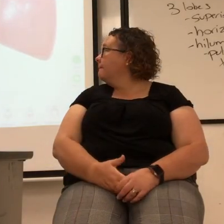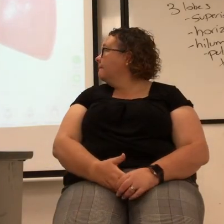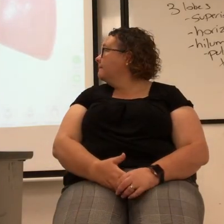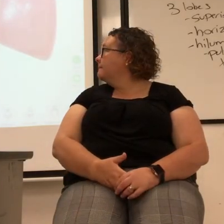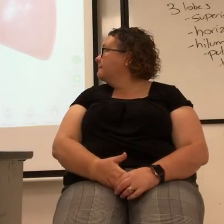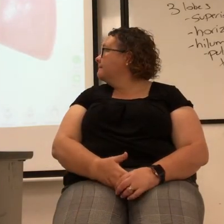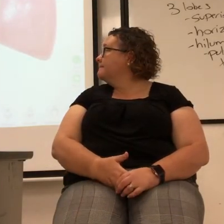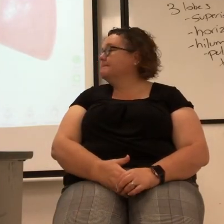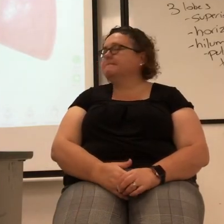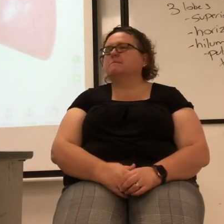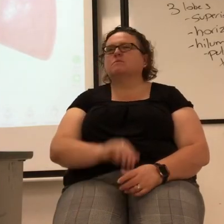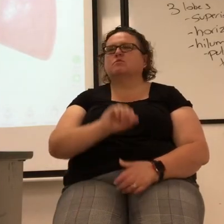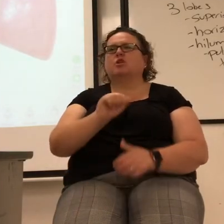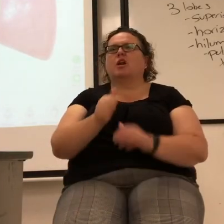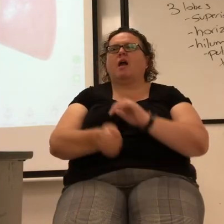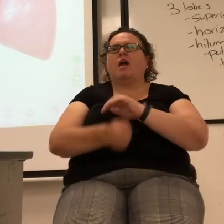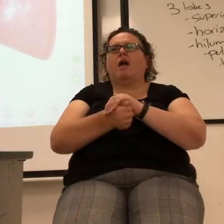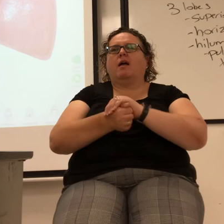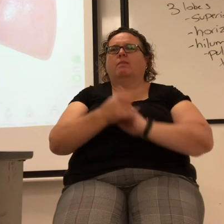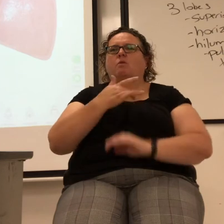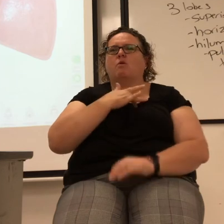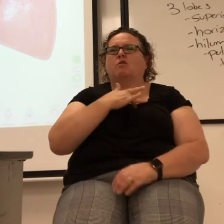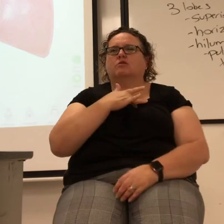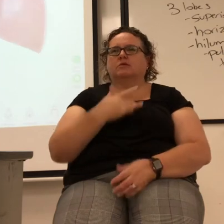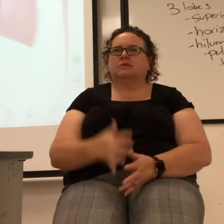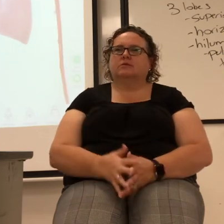Gonna hide the heart.